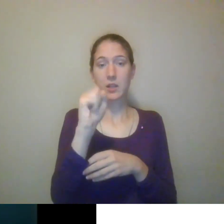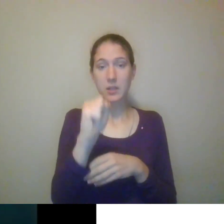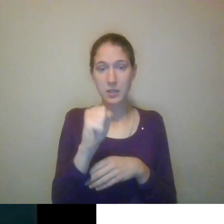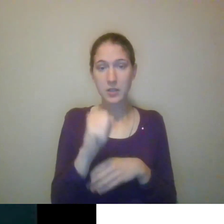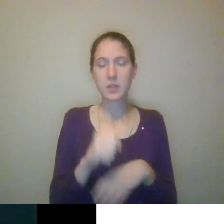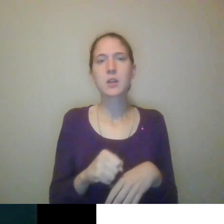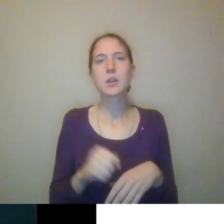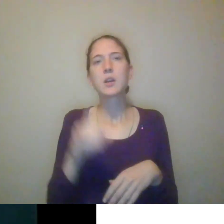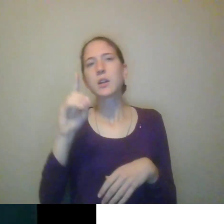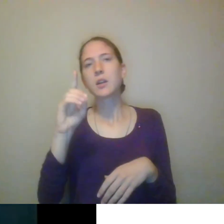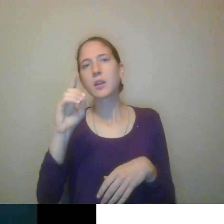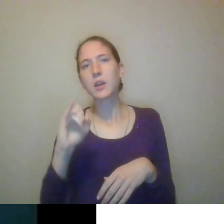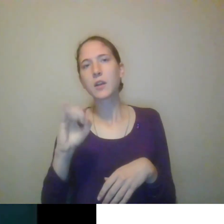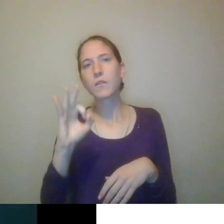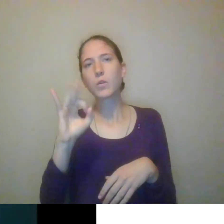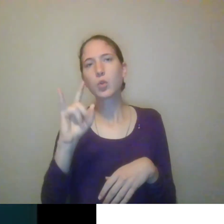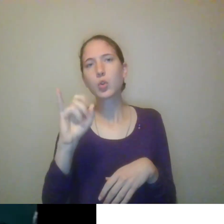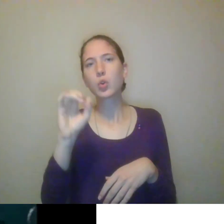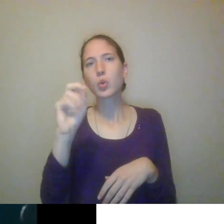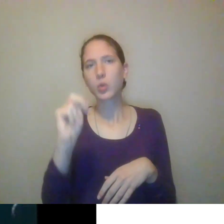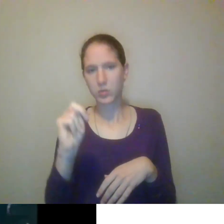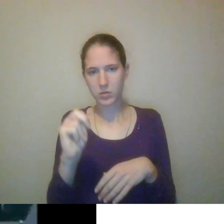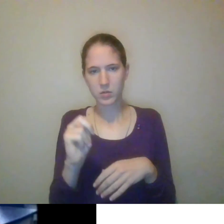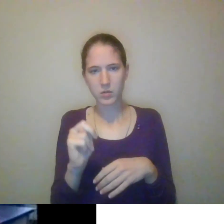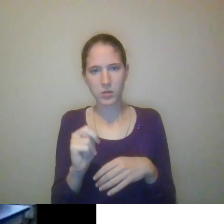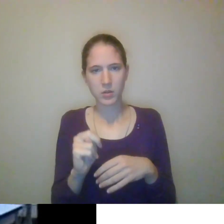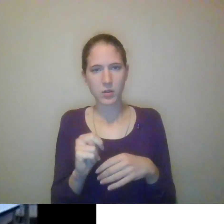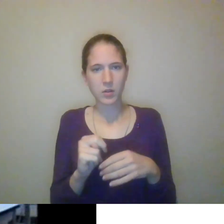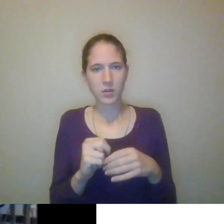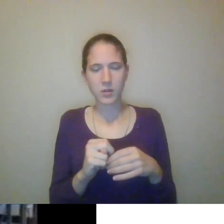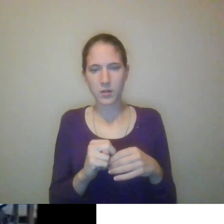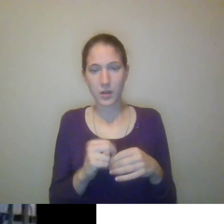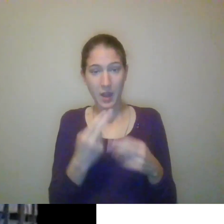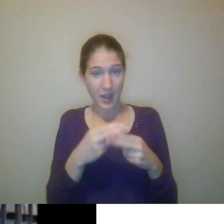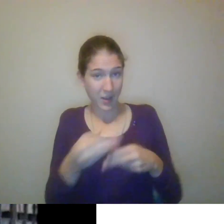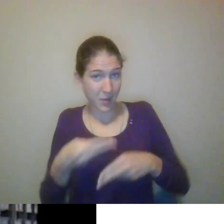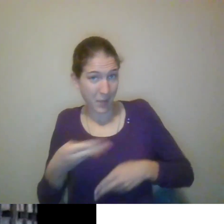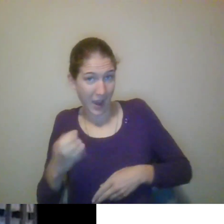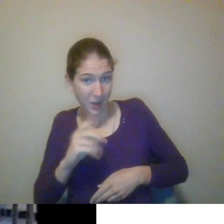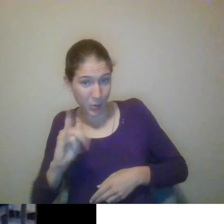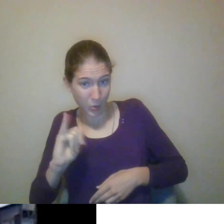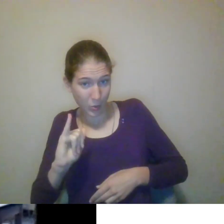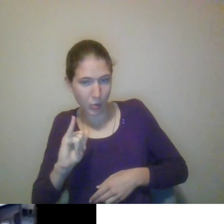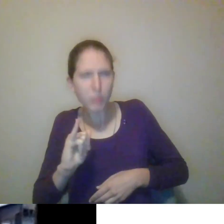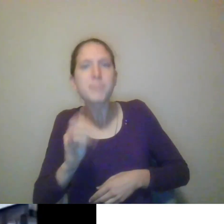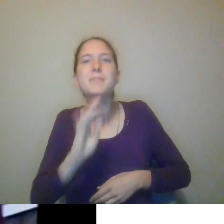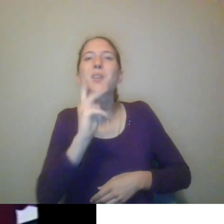my egg back before you leave, okay? Go ahead. No quiz tomorrow.